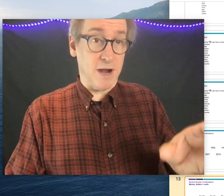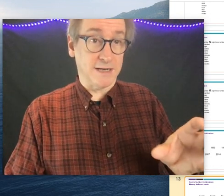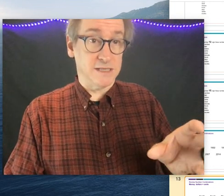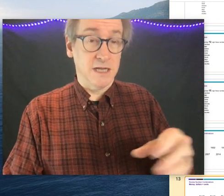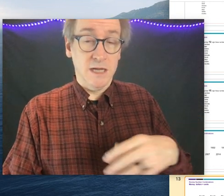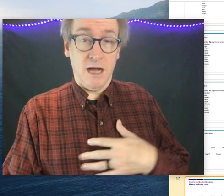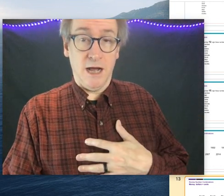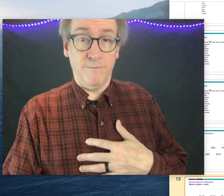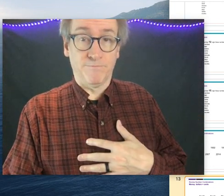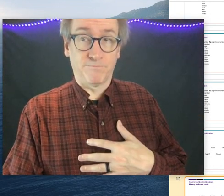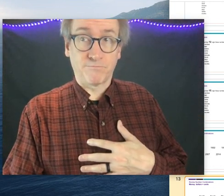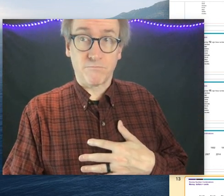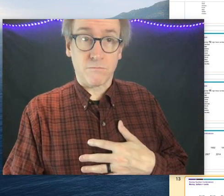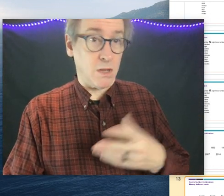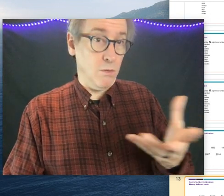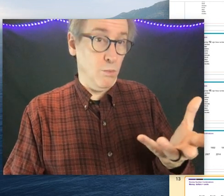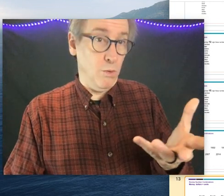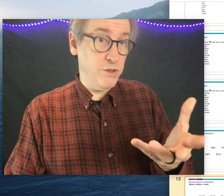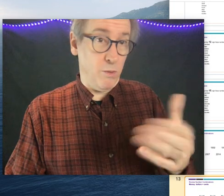Just practice